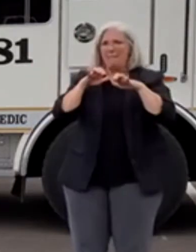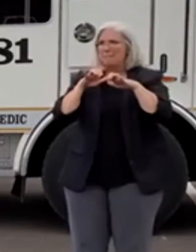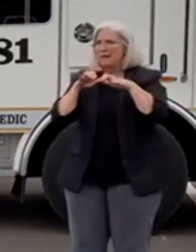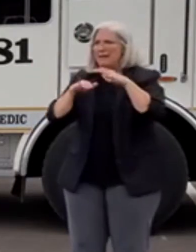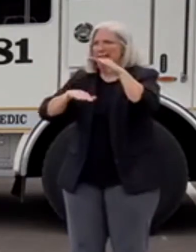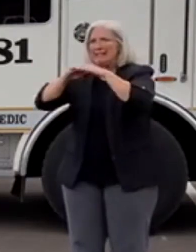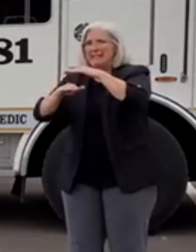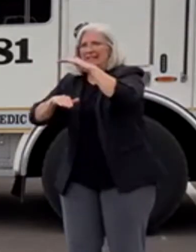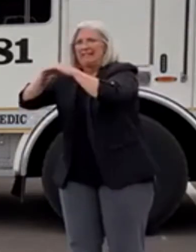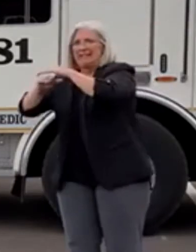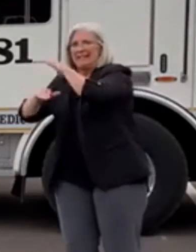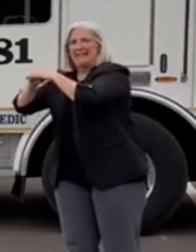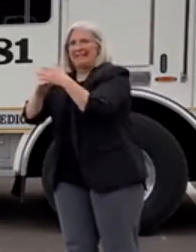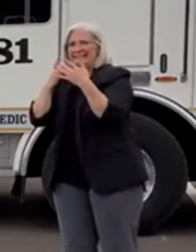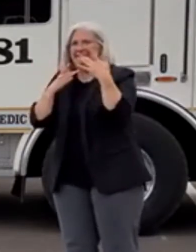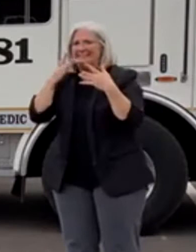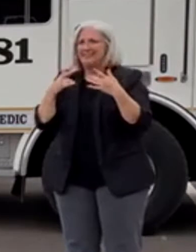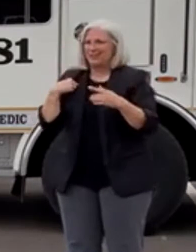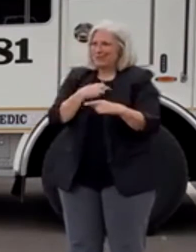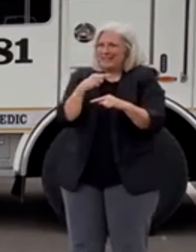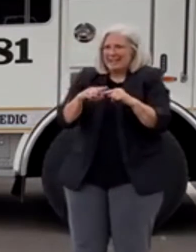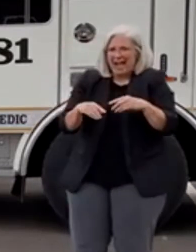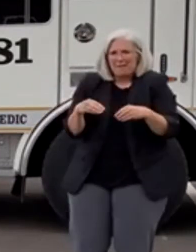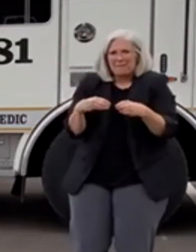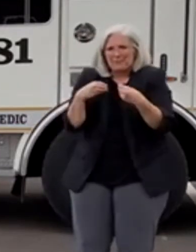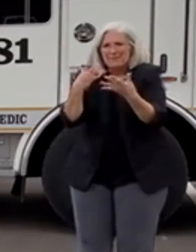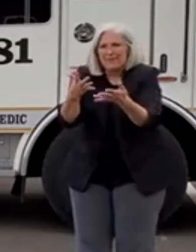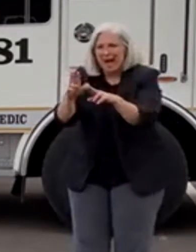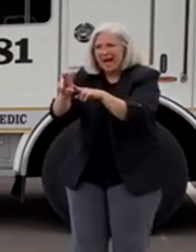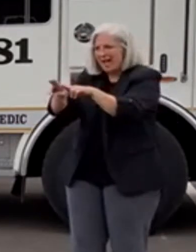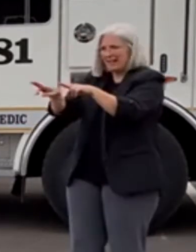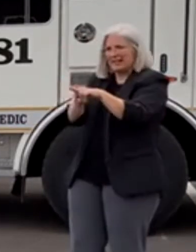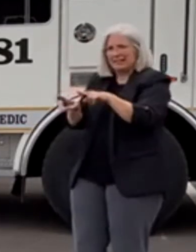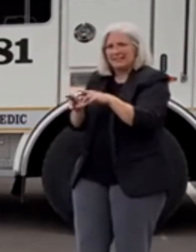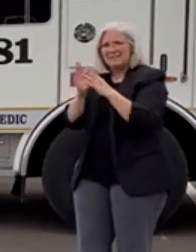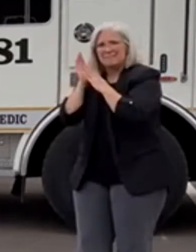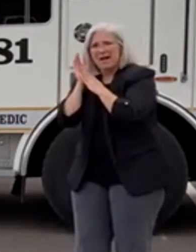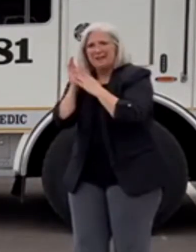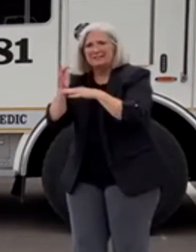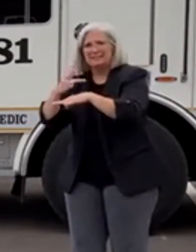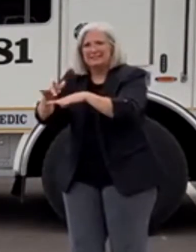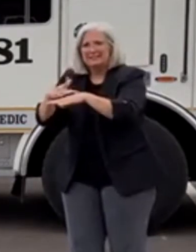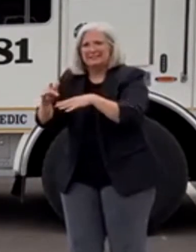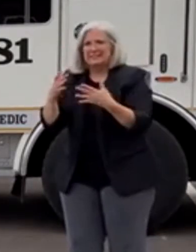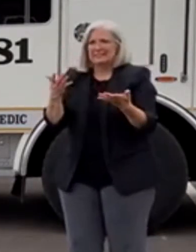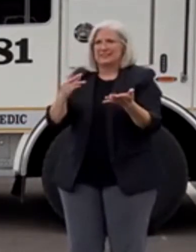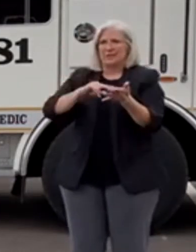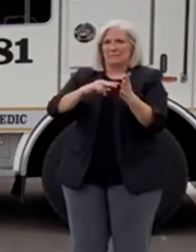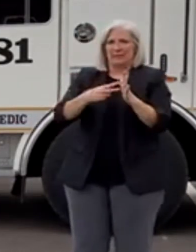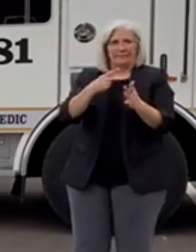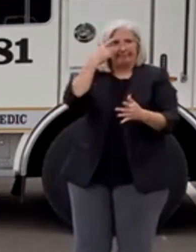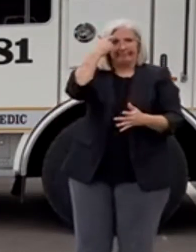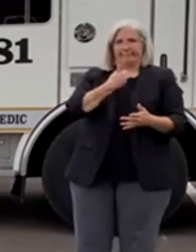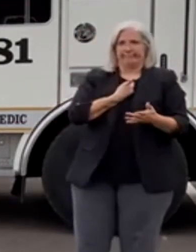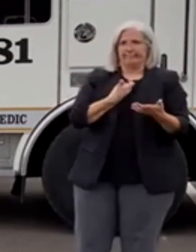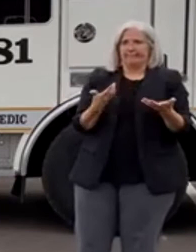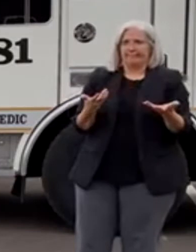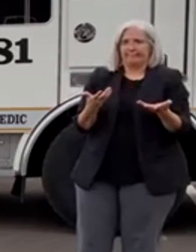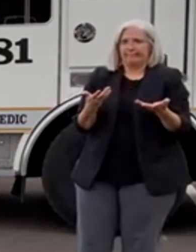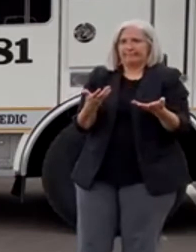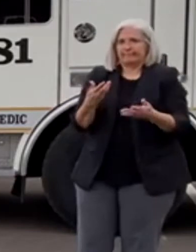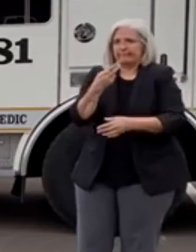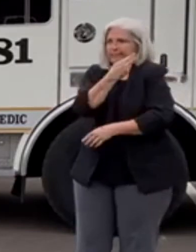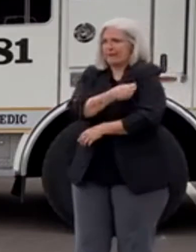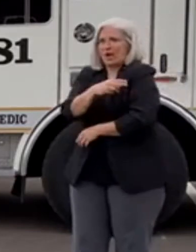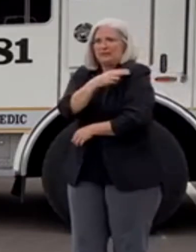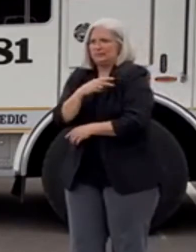with beds in their counties, so we are on our own, and our hospitals are hurting at this point. We